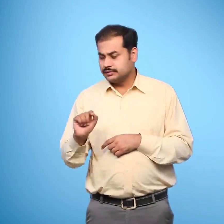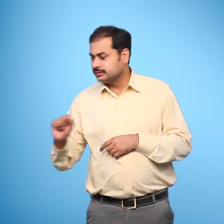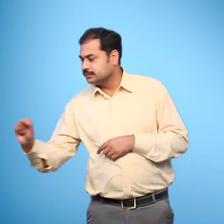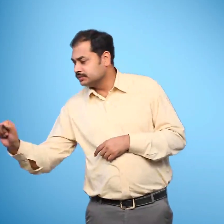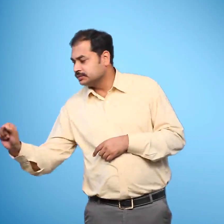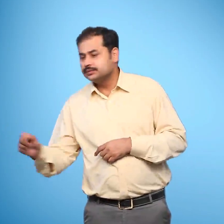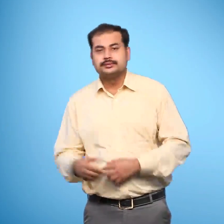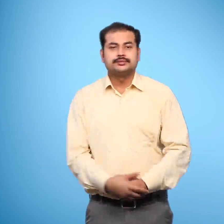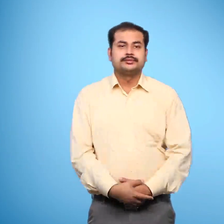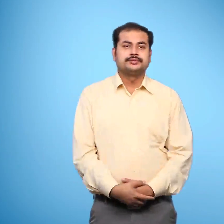Dash.